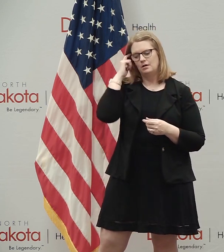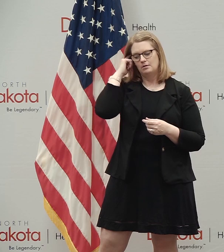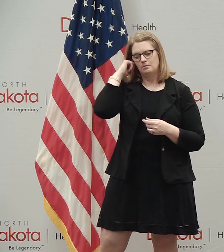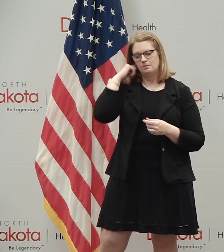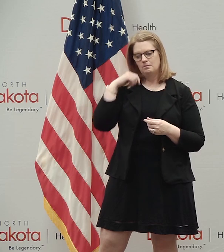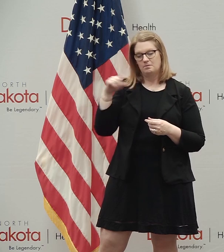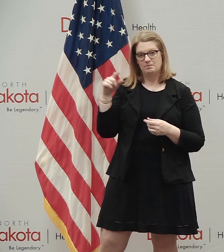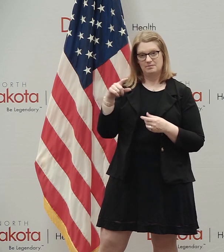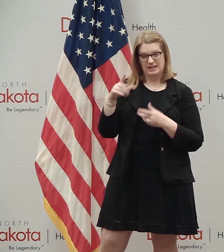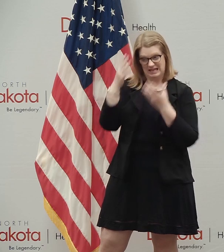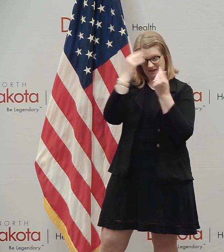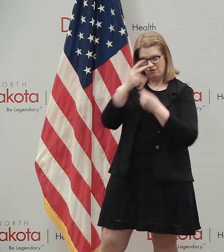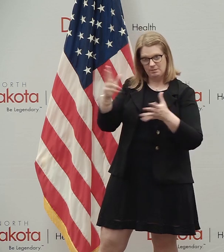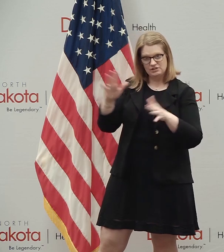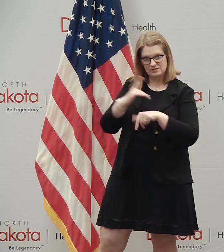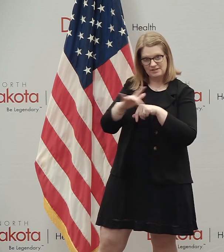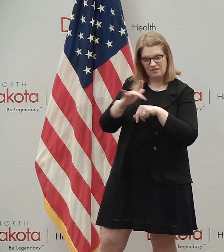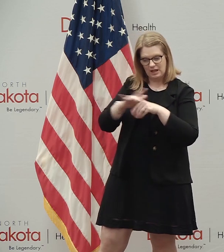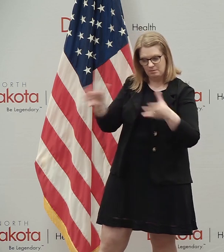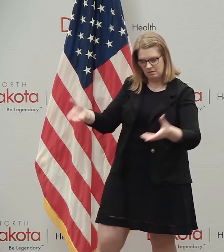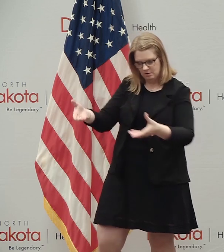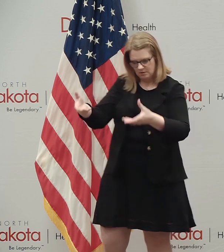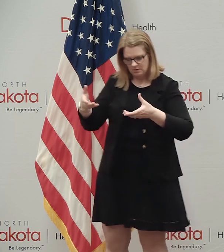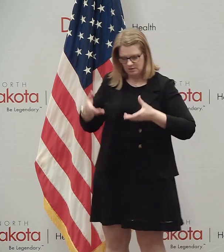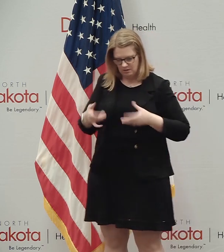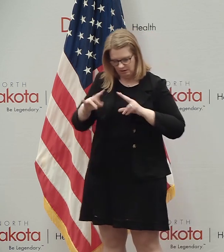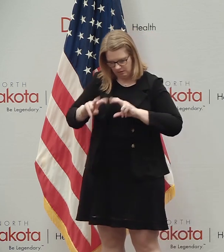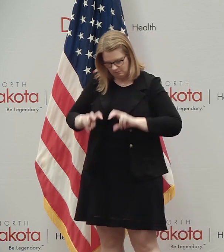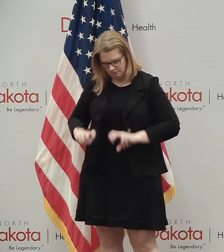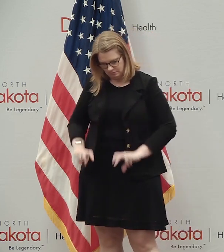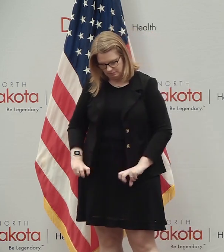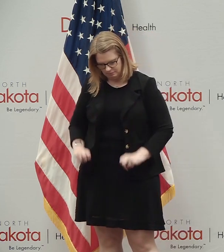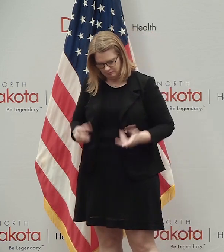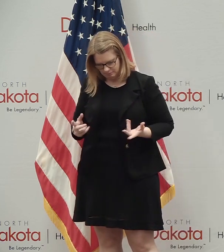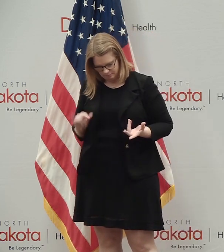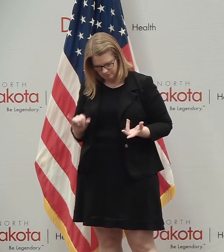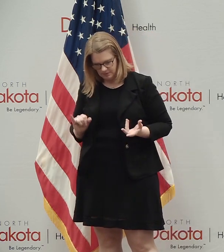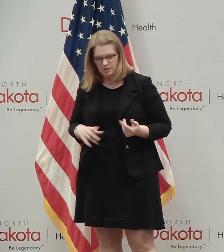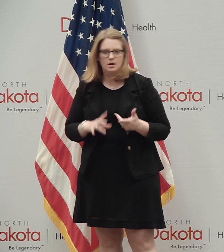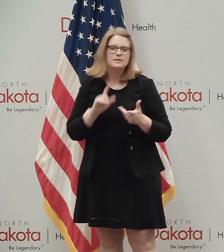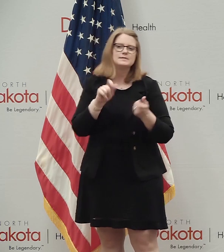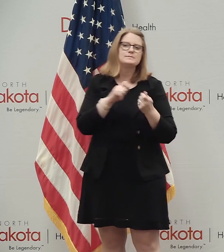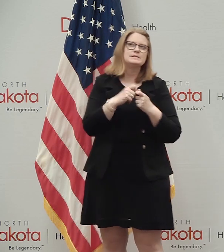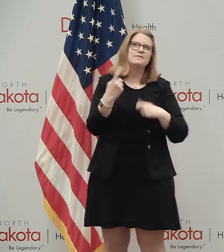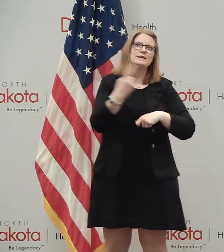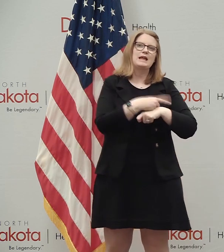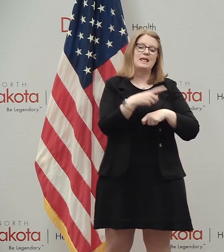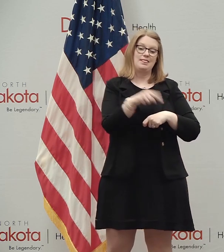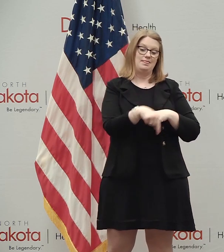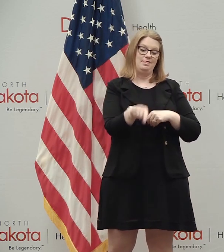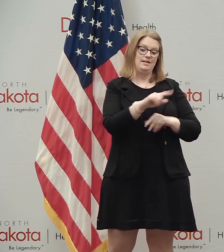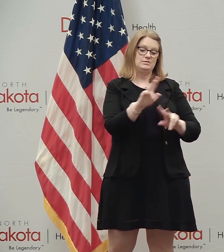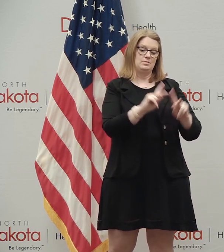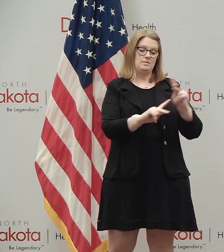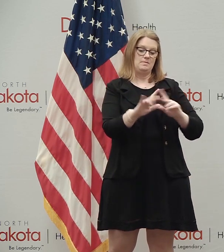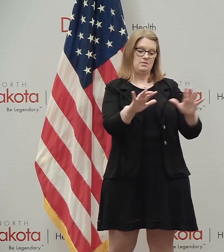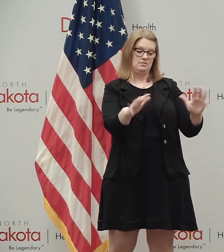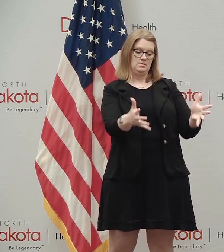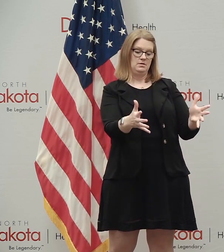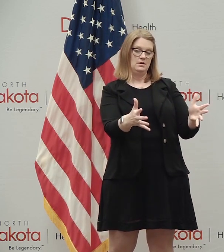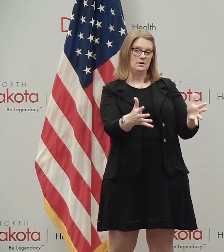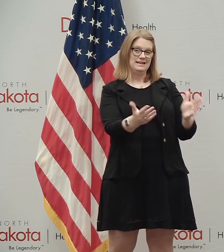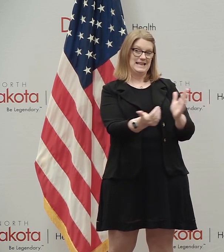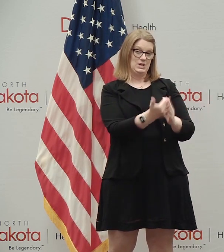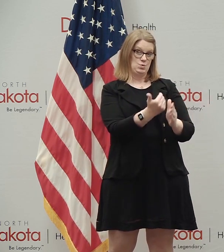this data, one thing we're also uncovering is that if you would say on a particular day, these are the people that are